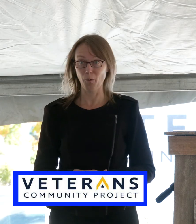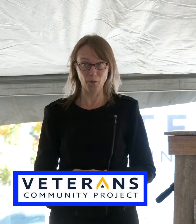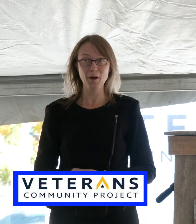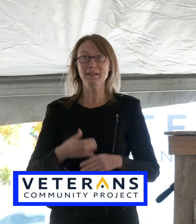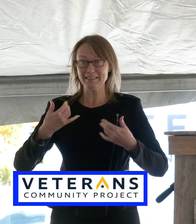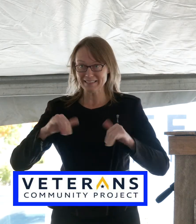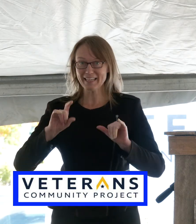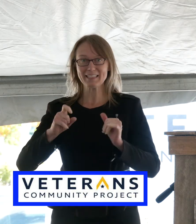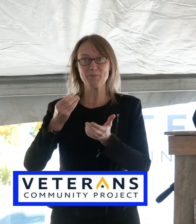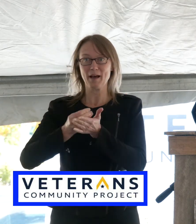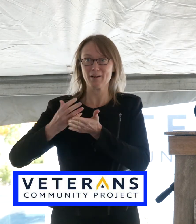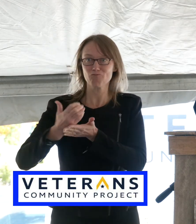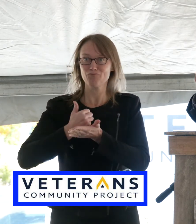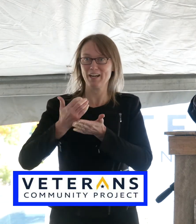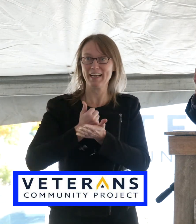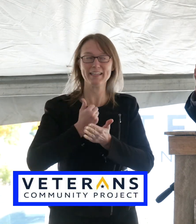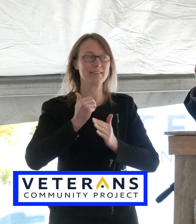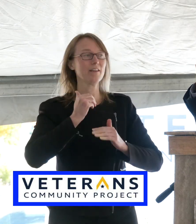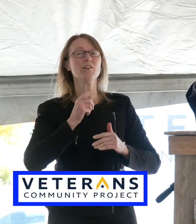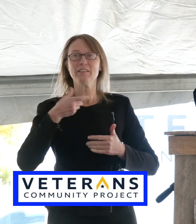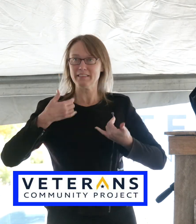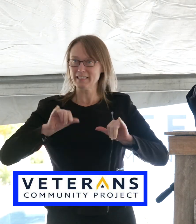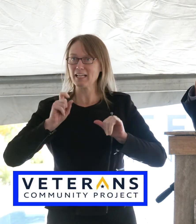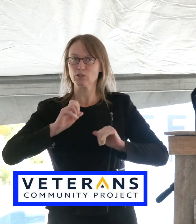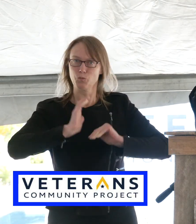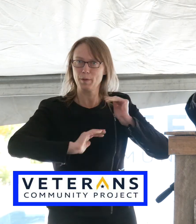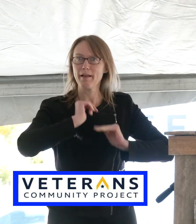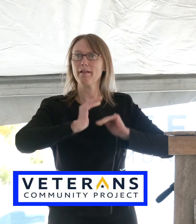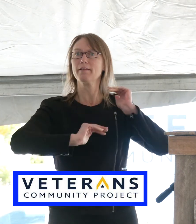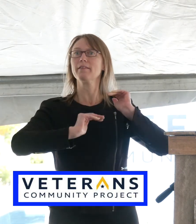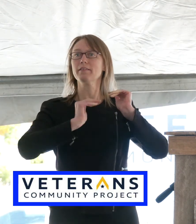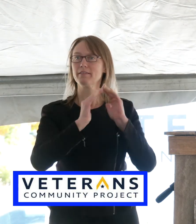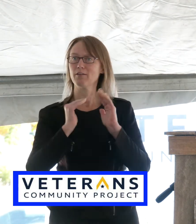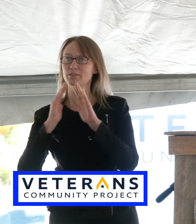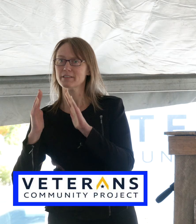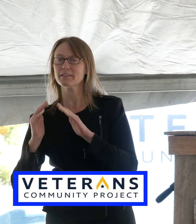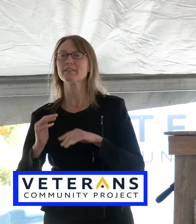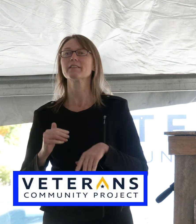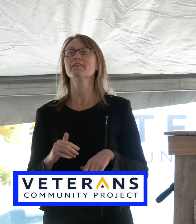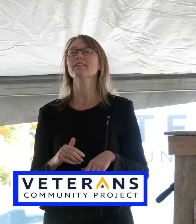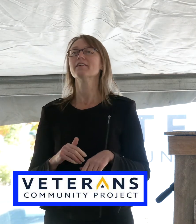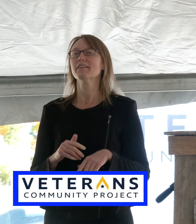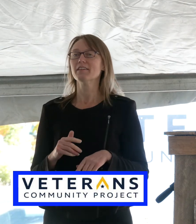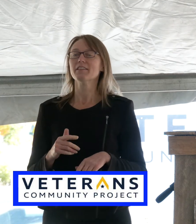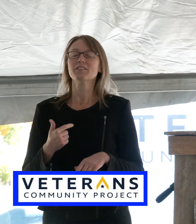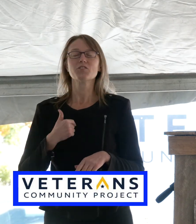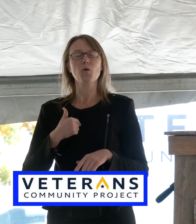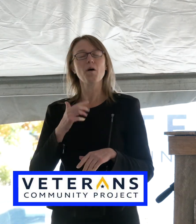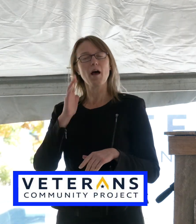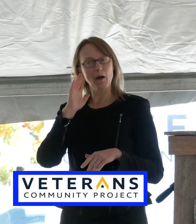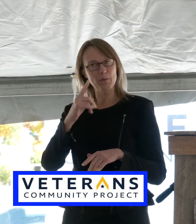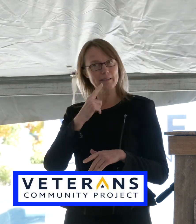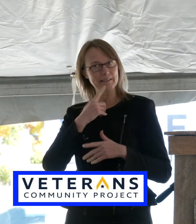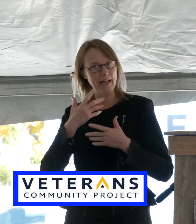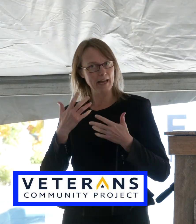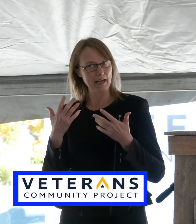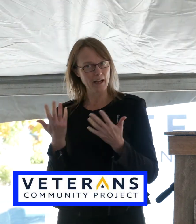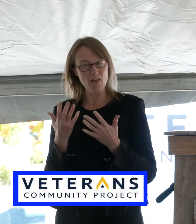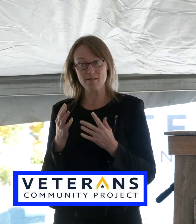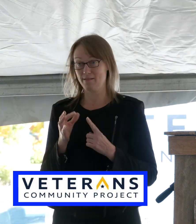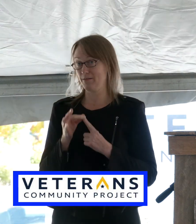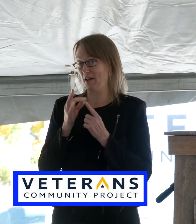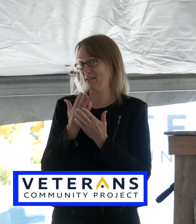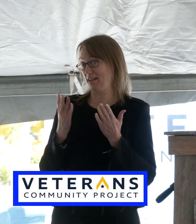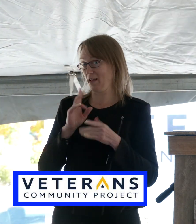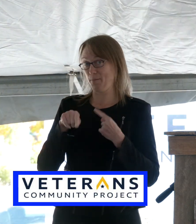build this stuff. So I will end with a saying that we have, which is that the special thing about VCP is